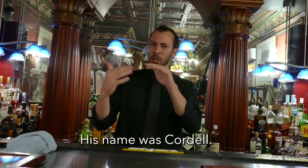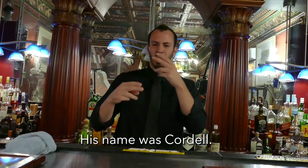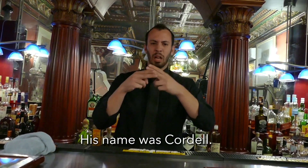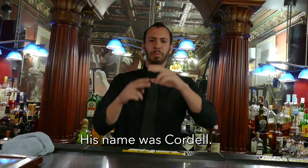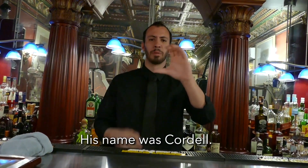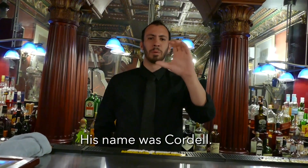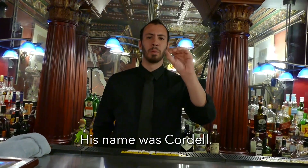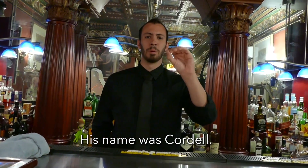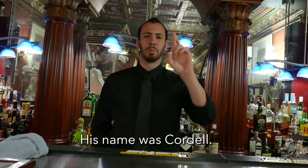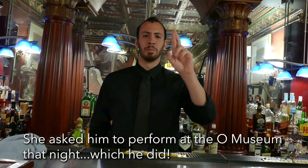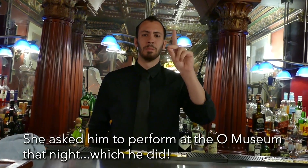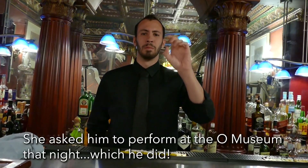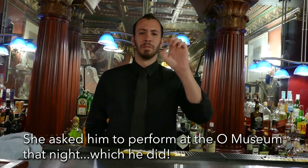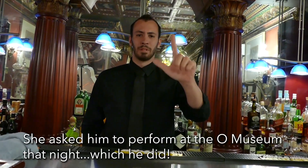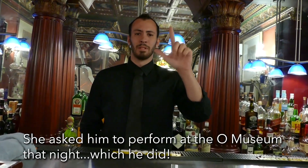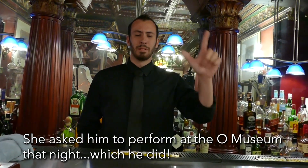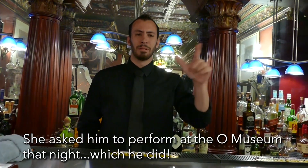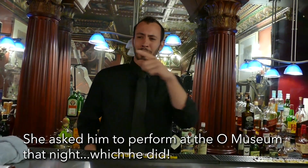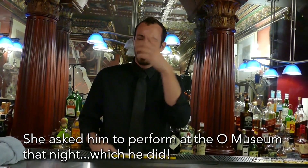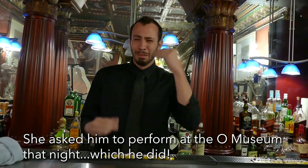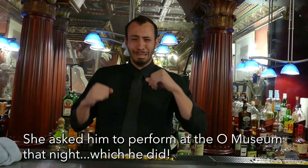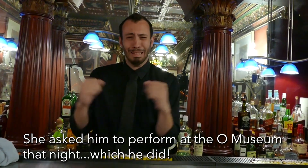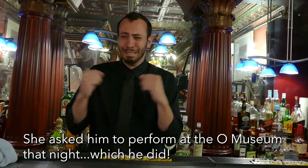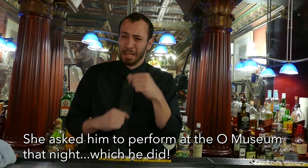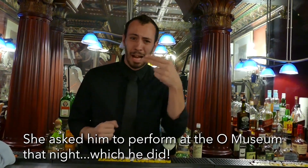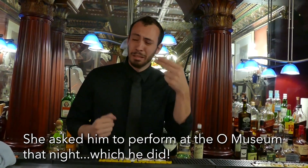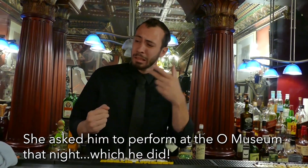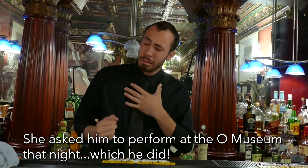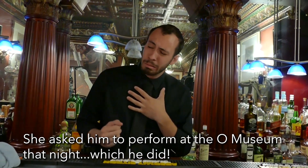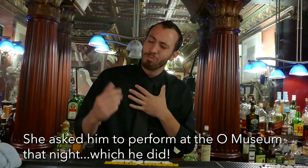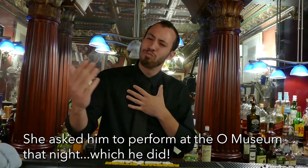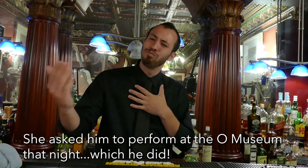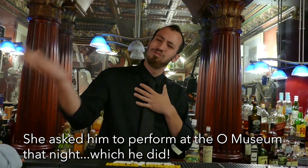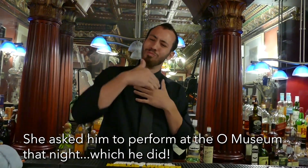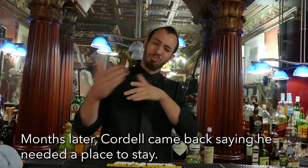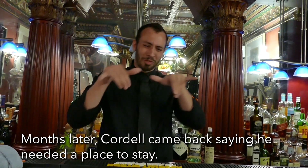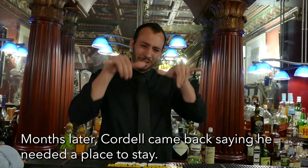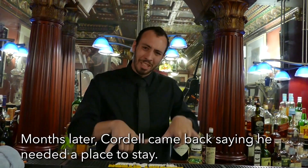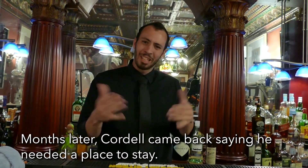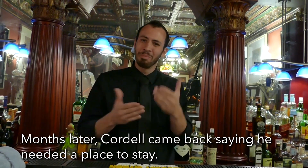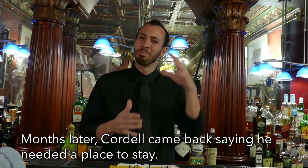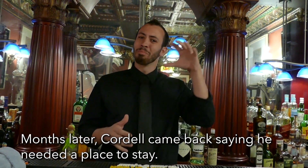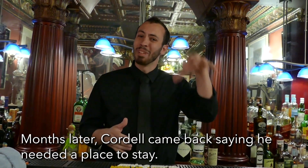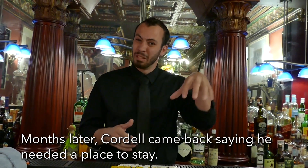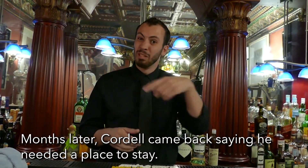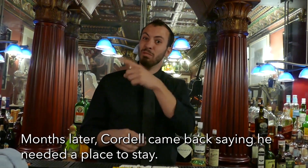Cordell. She asked him to perform at the O Museum that night, which he did. Months later, Cordell came